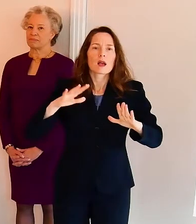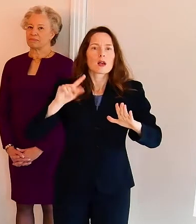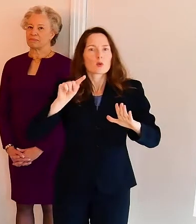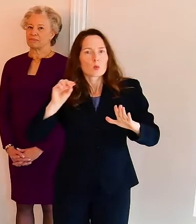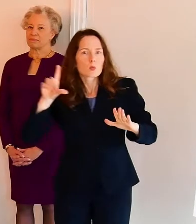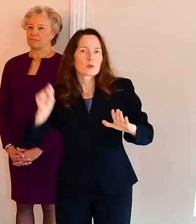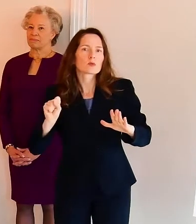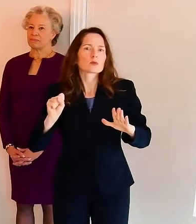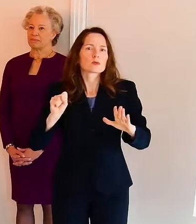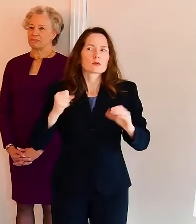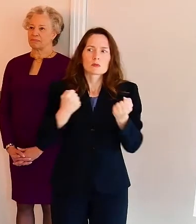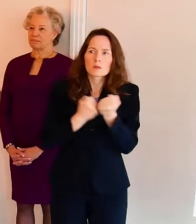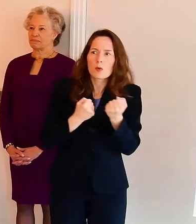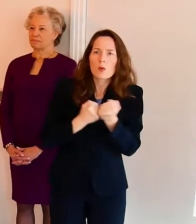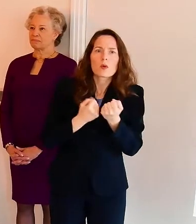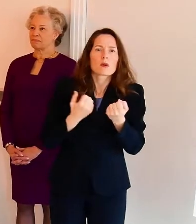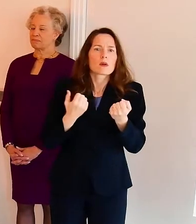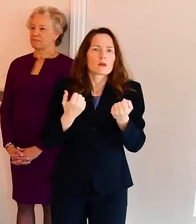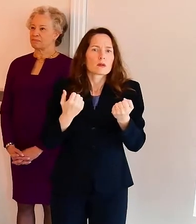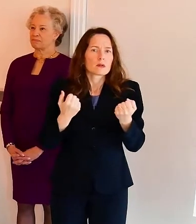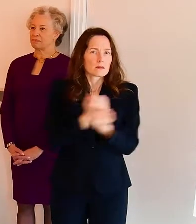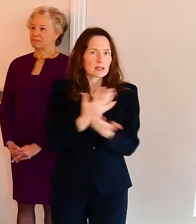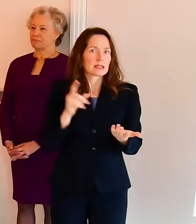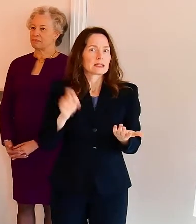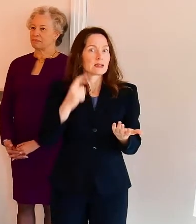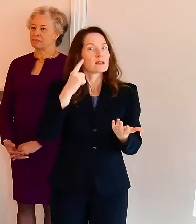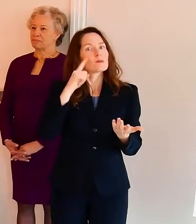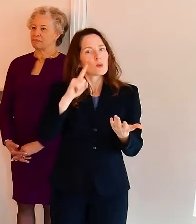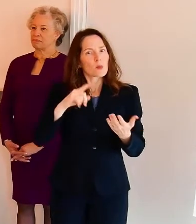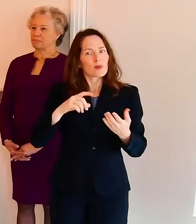support to grow their businesses.